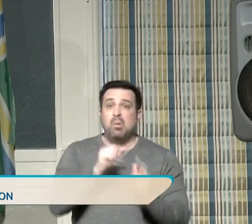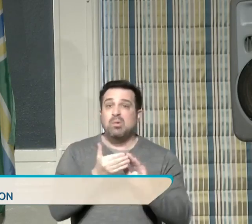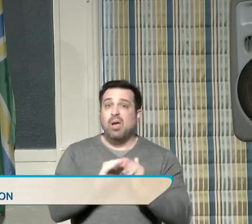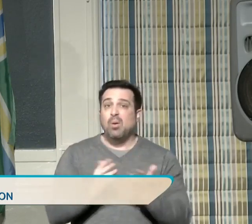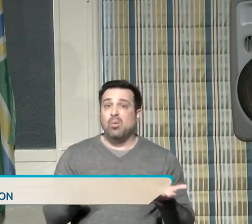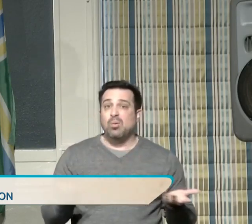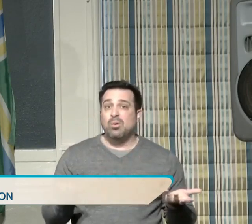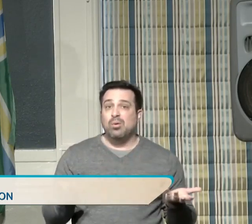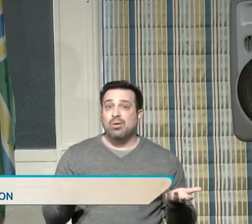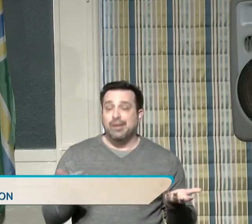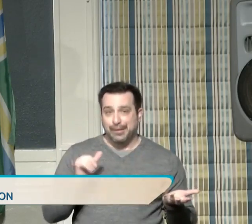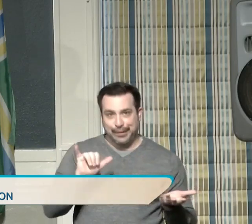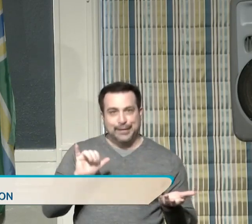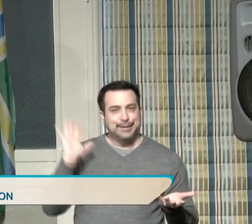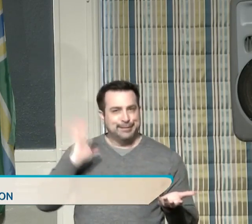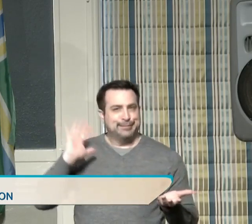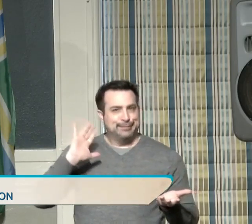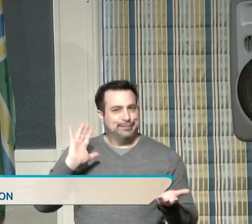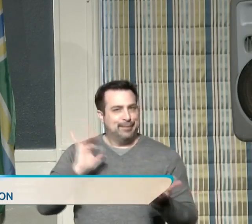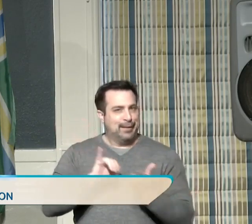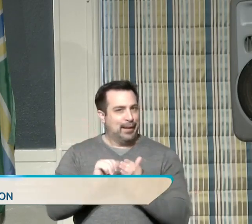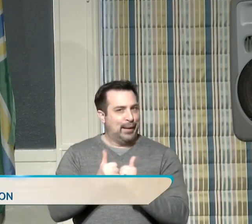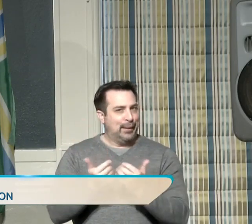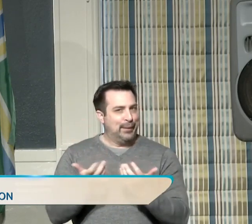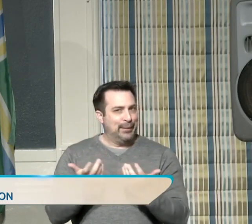is kind of the way it worked back then.